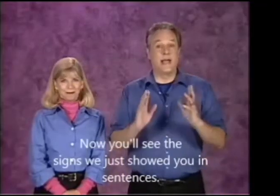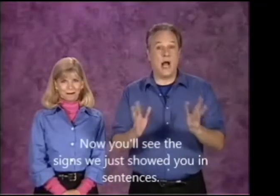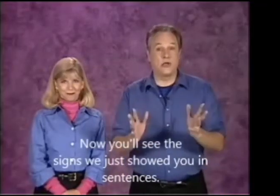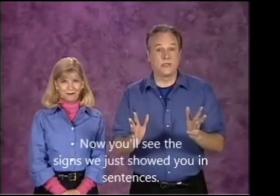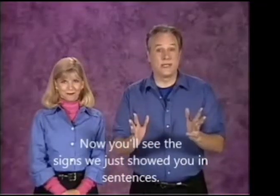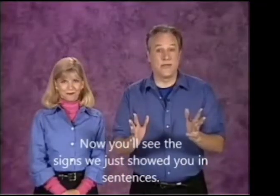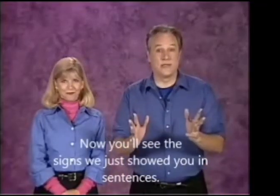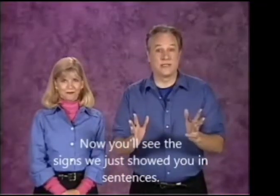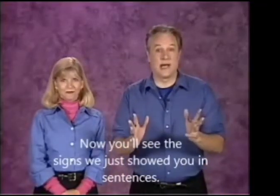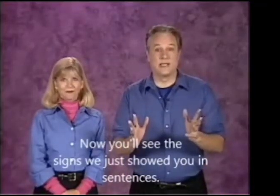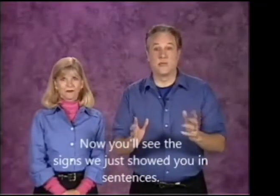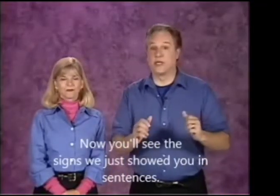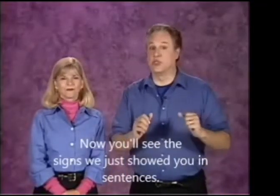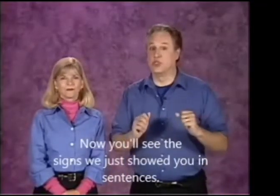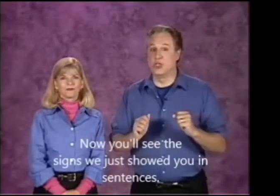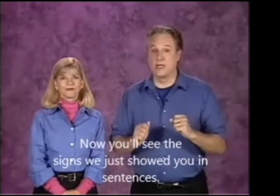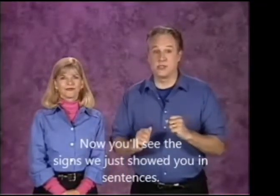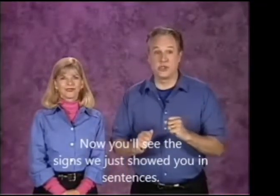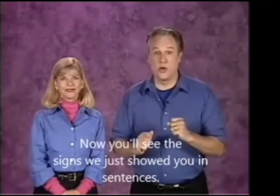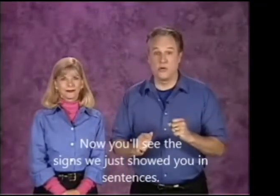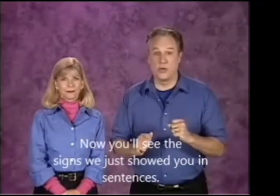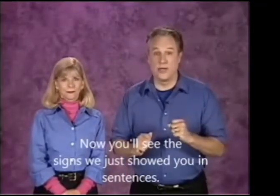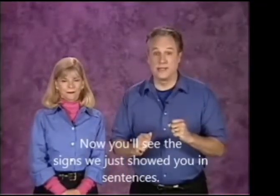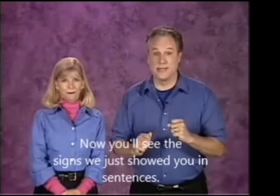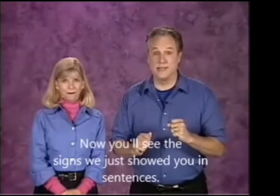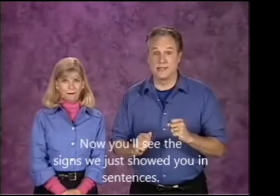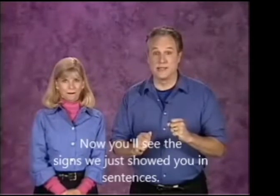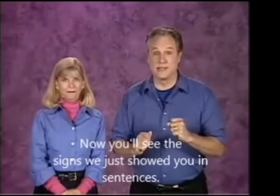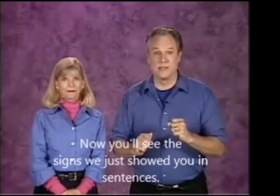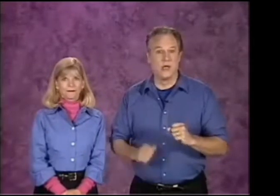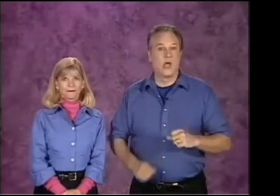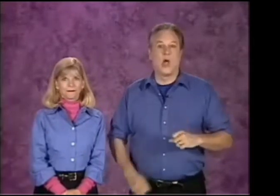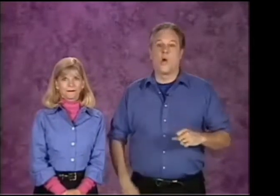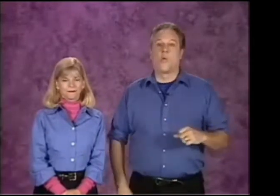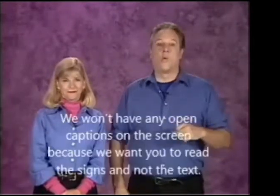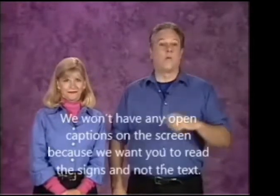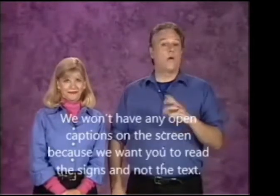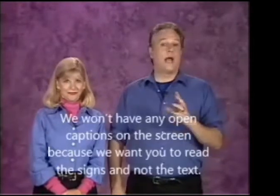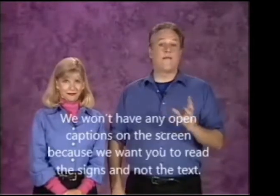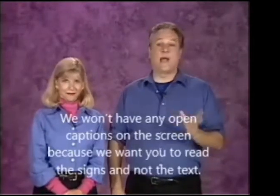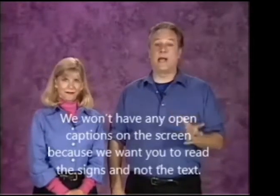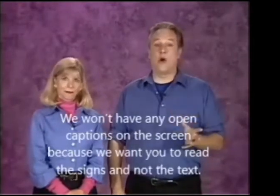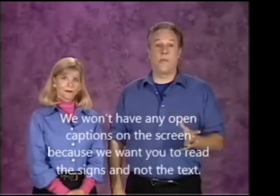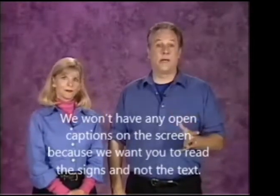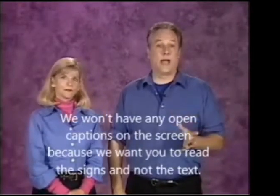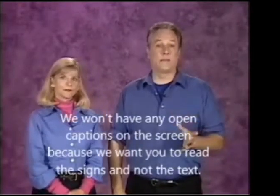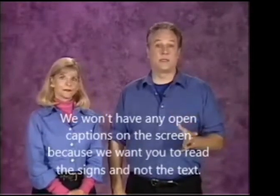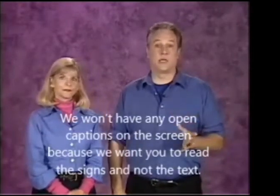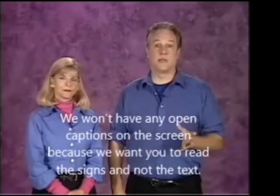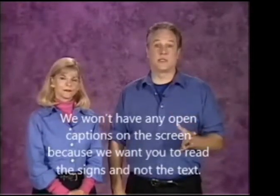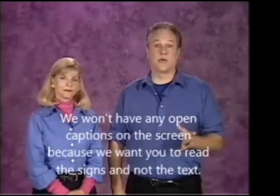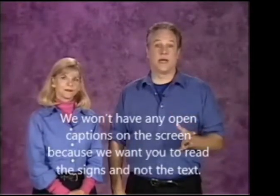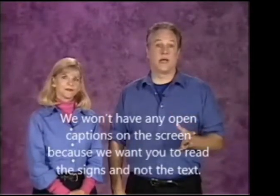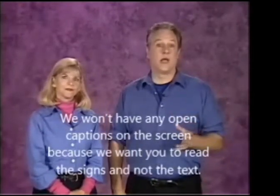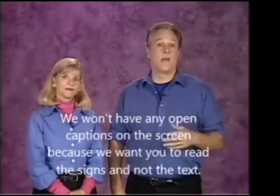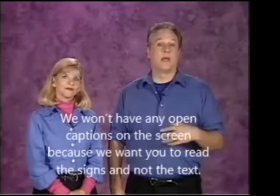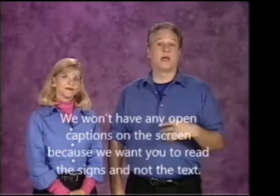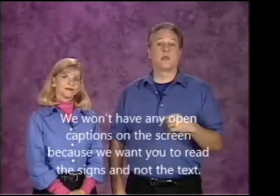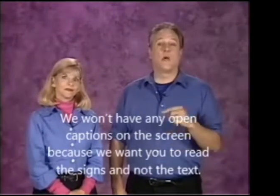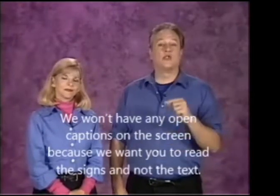Now you'll see the signs we just showed you in sentences. We won't have any open captions on the screen because we want you